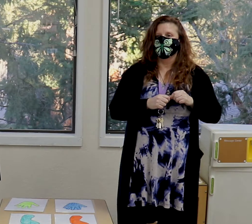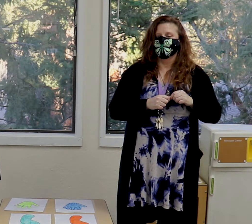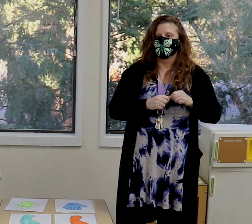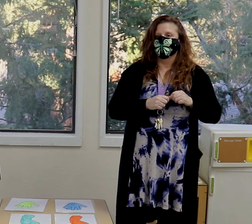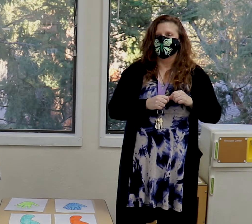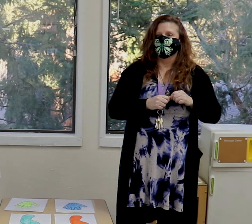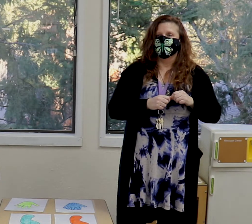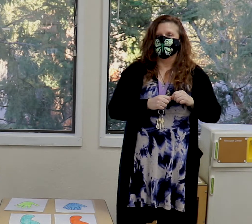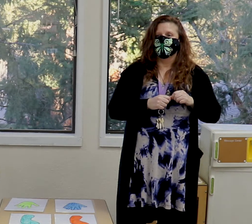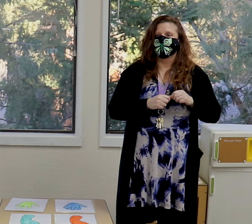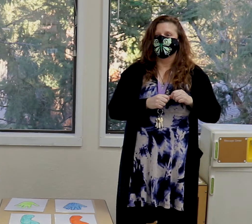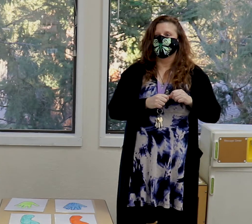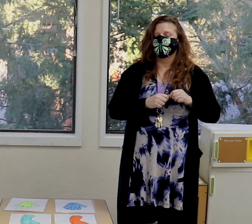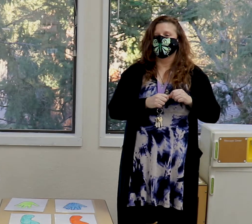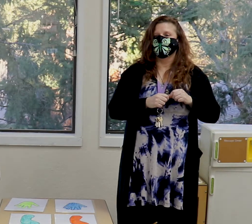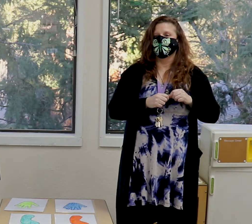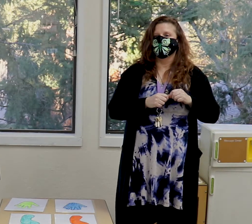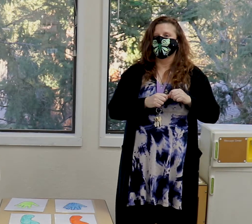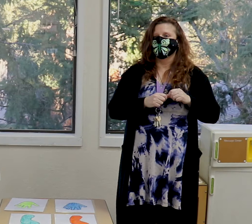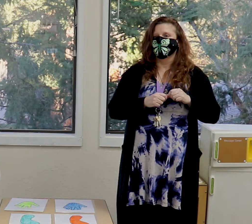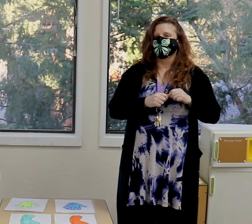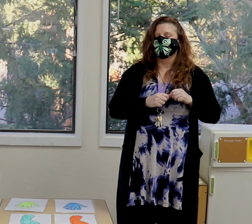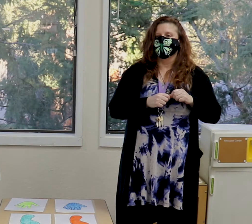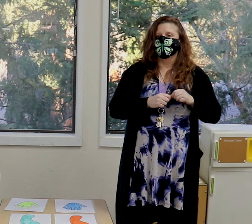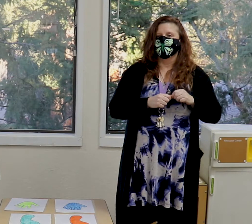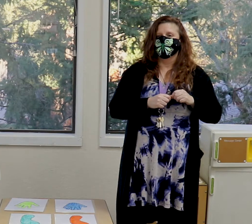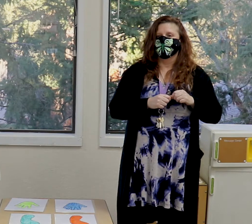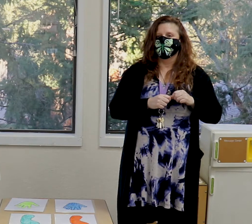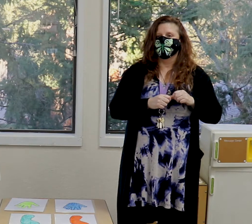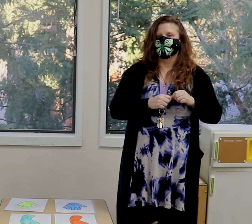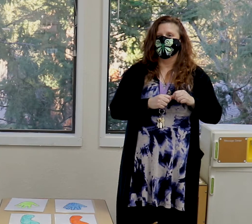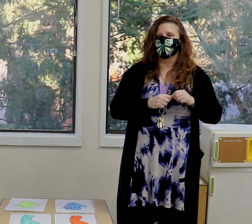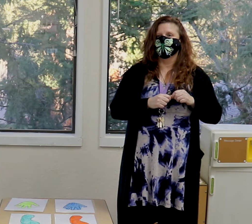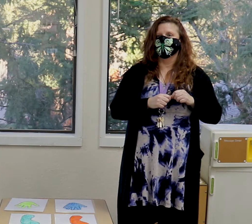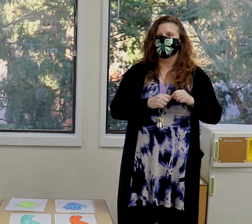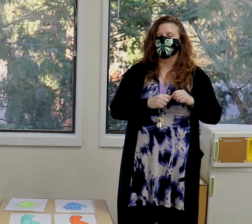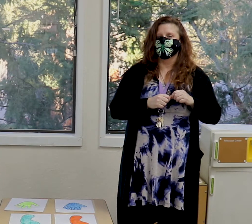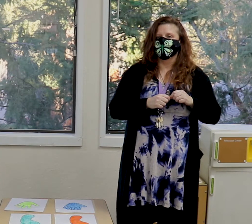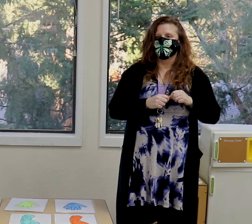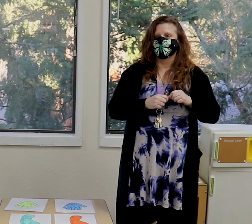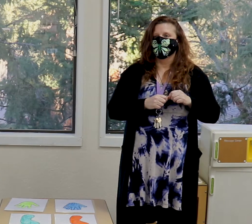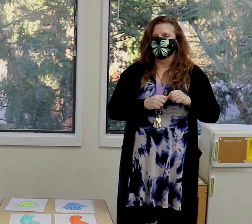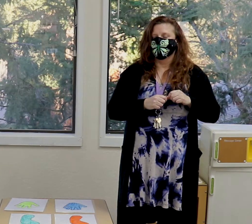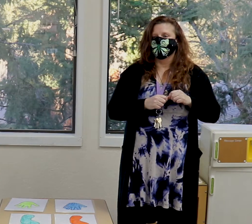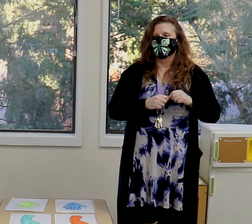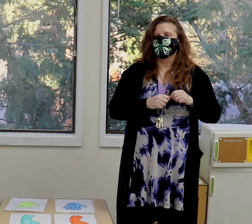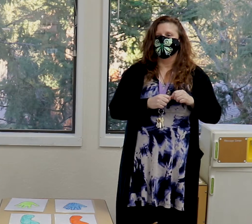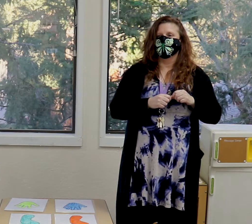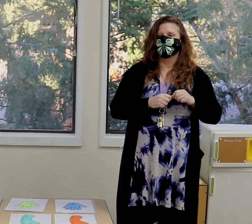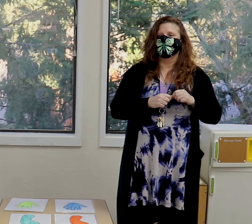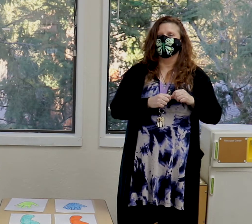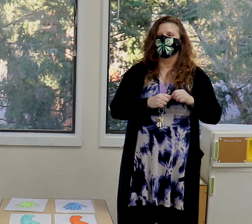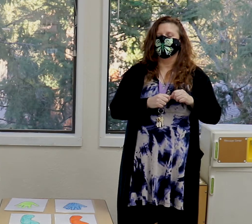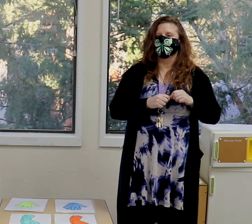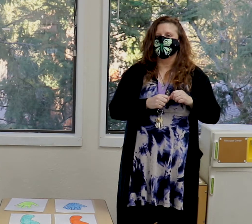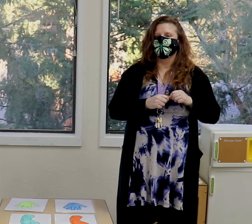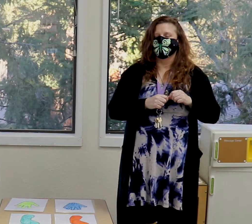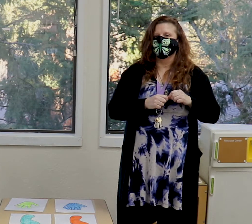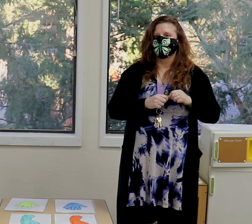so maybe you hide graham crackers, or maybe you have rocks and you have certain color rocks that you hide around the